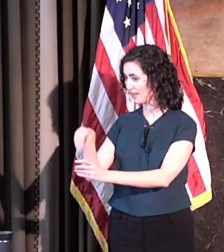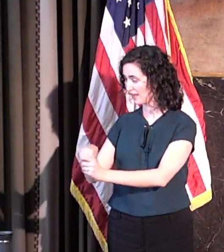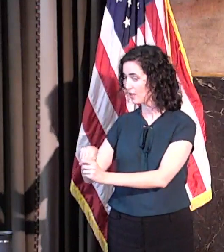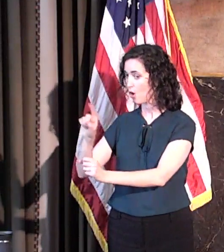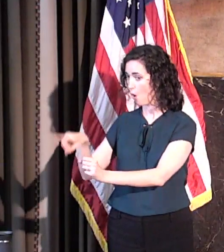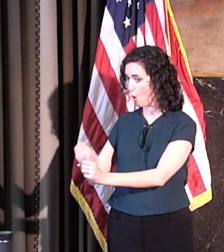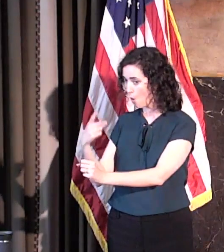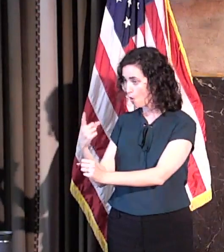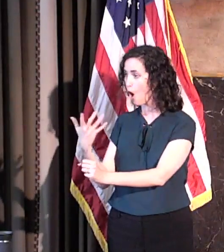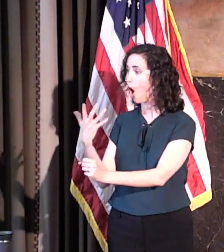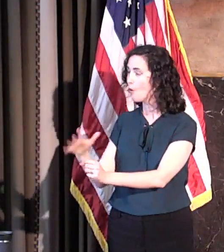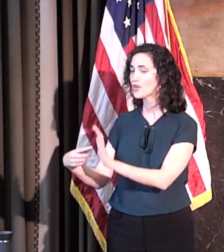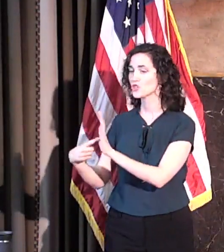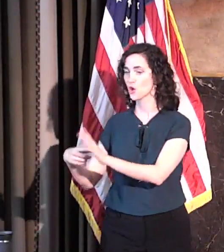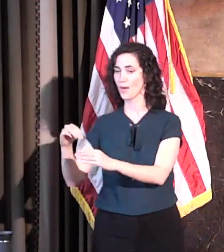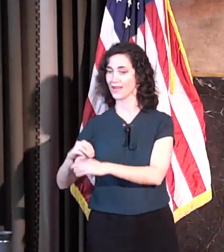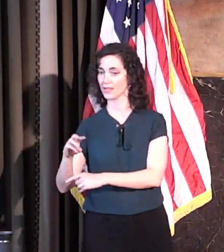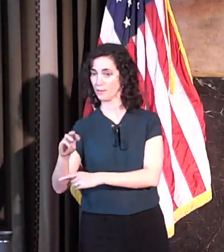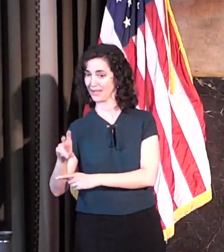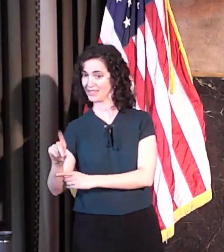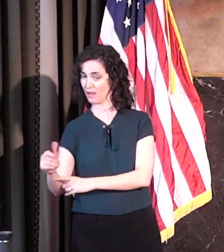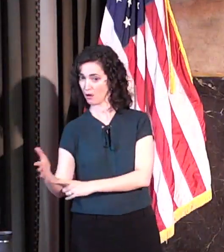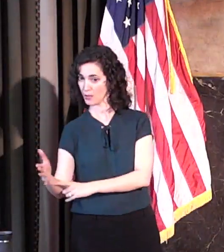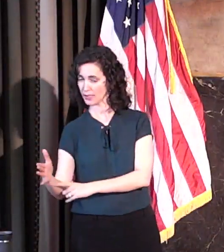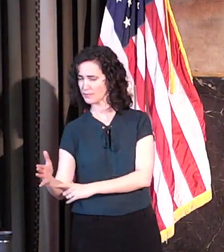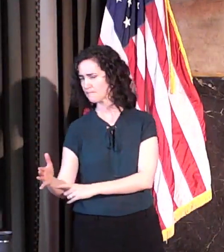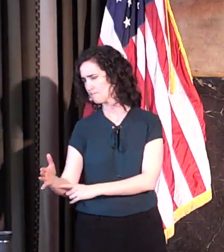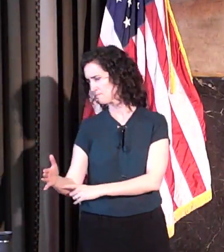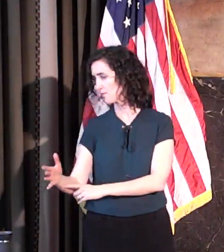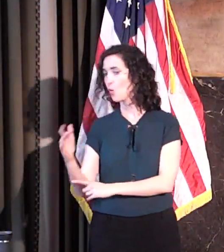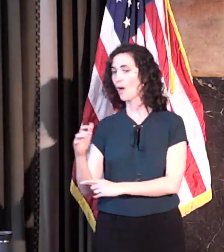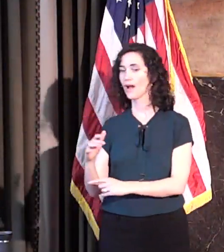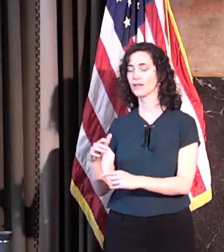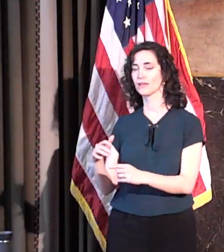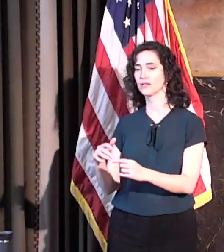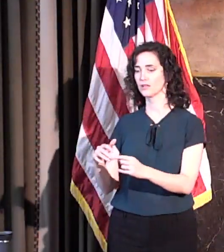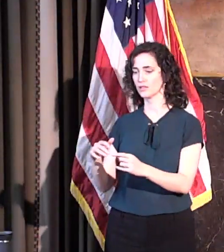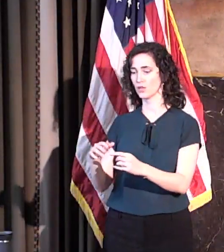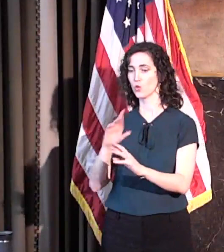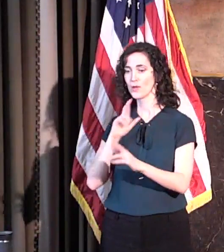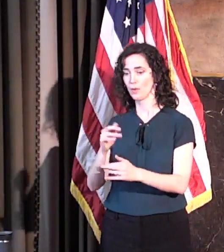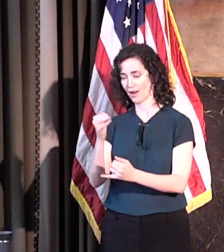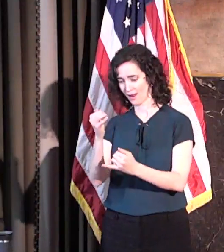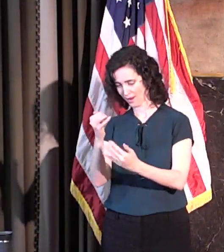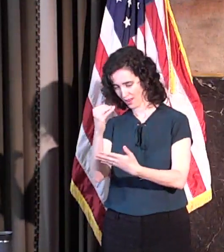media, because towards the end of the report, if memory serves me at least,